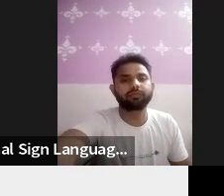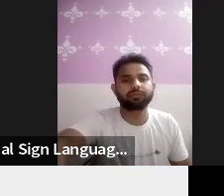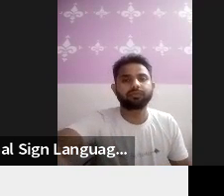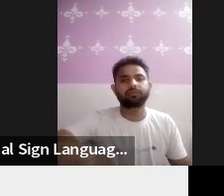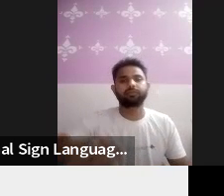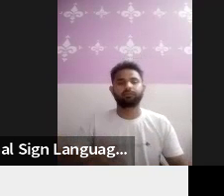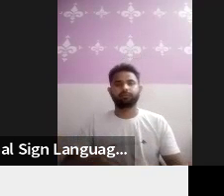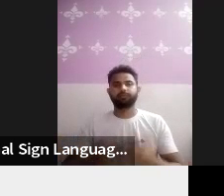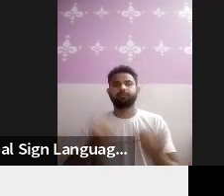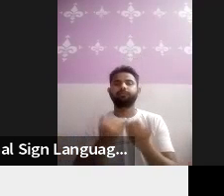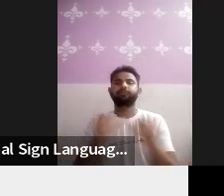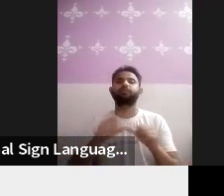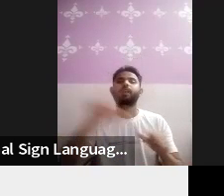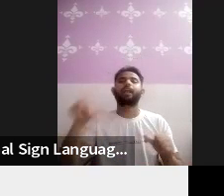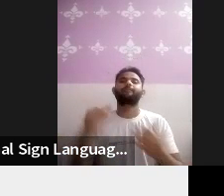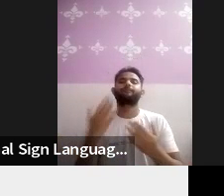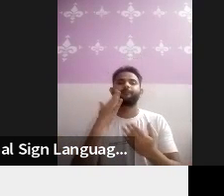Oops,